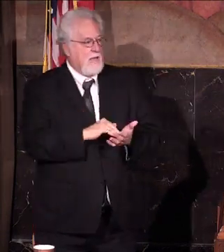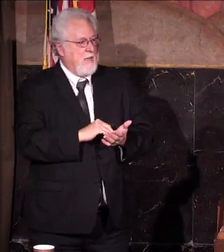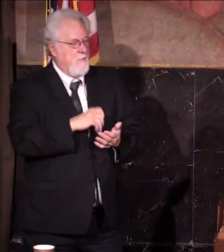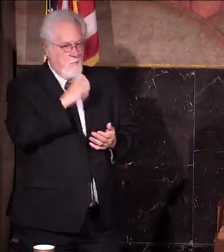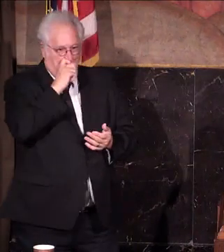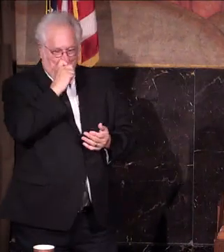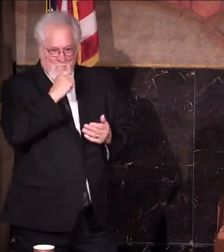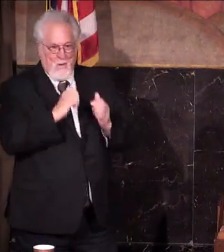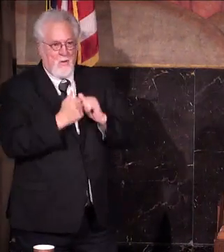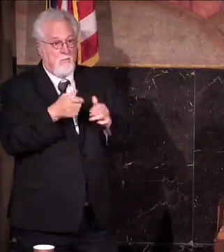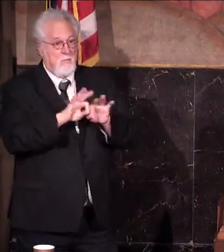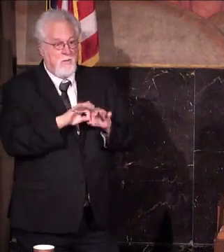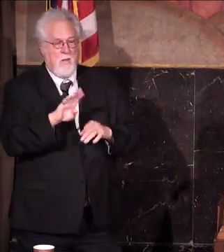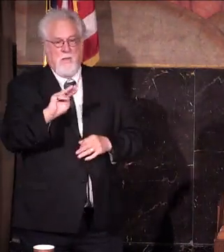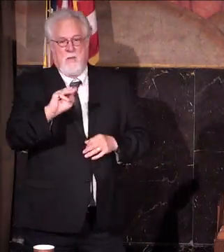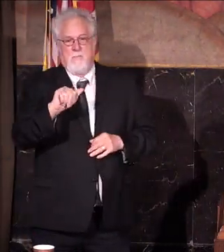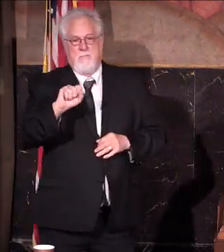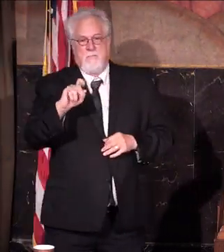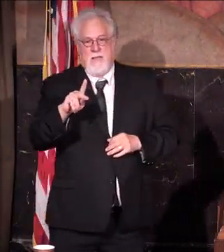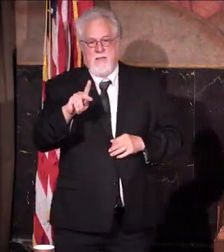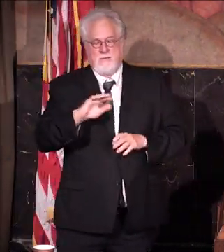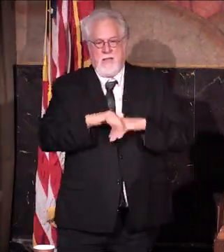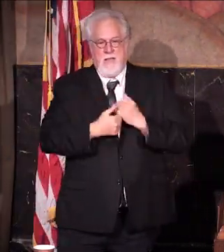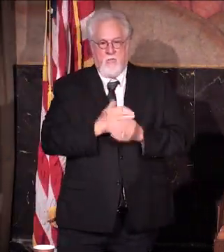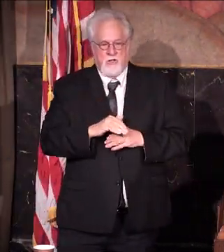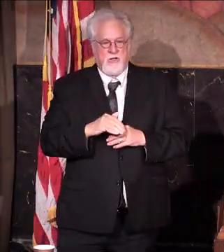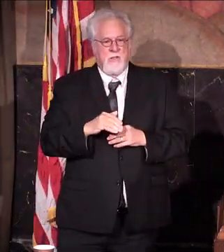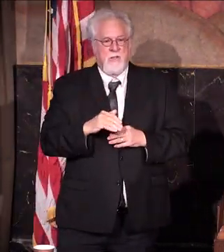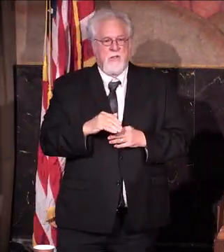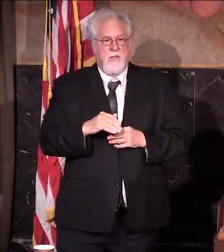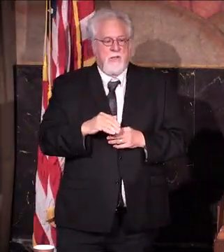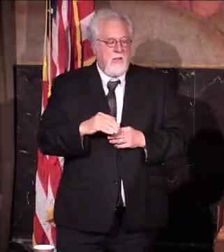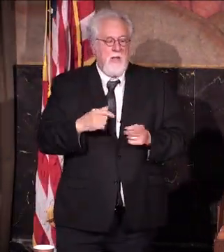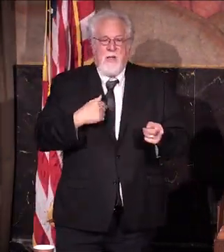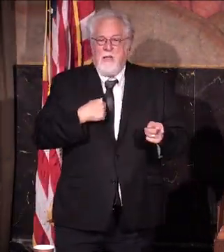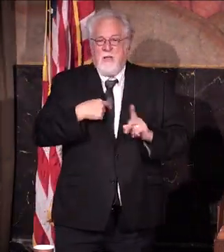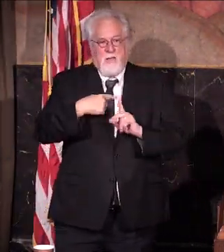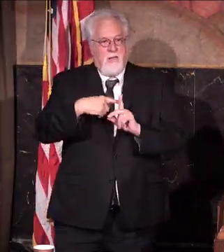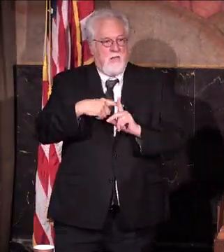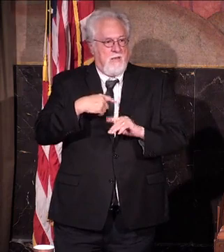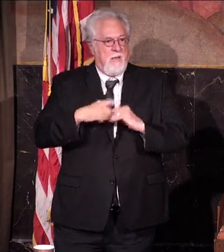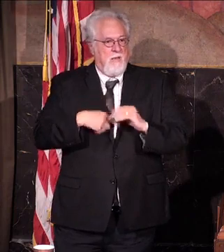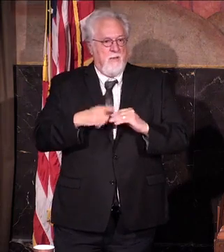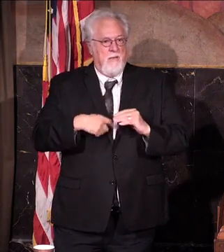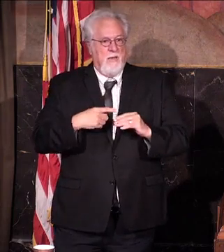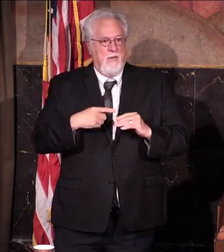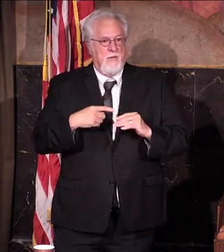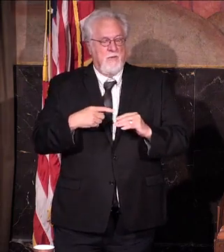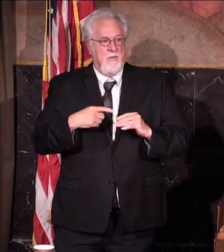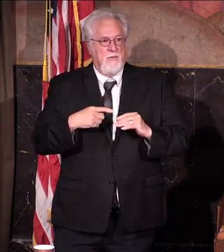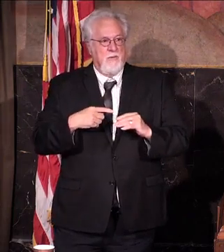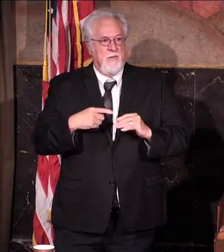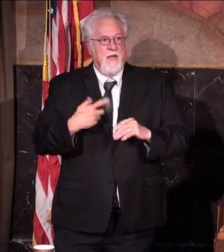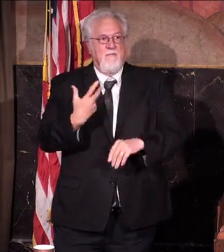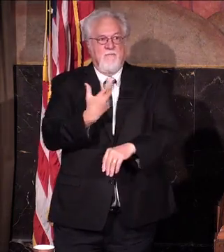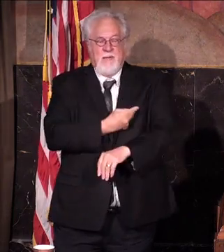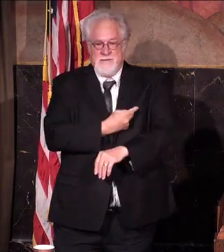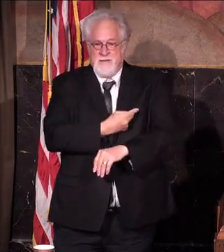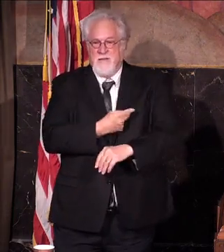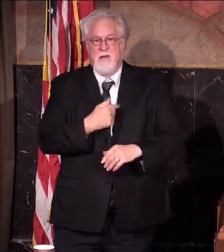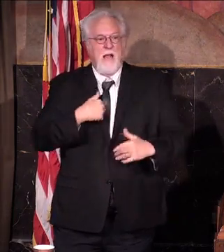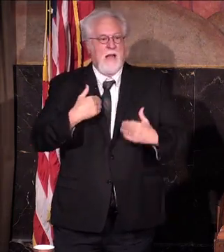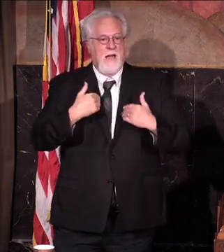critical factor is mask, hand washing. You know, I'm very optimistic about a vaccine. I love